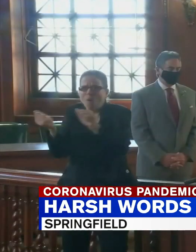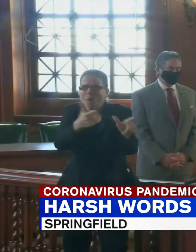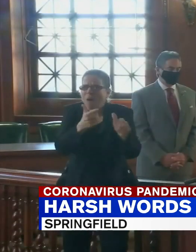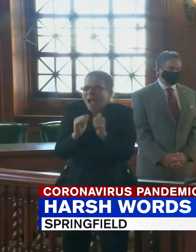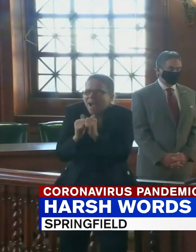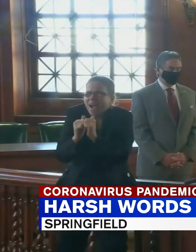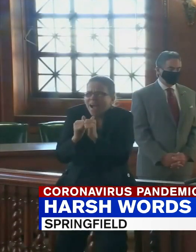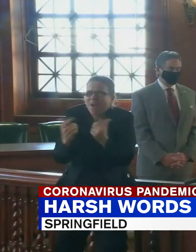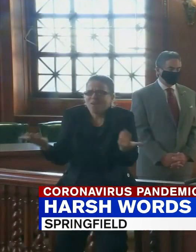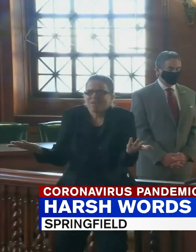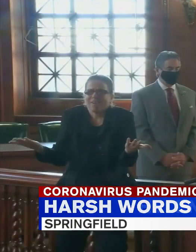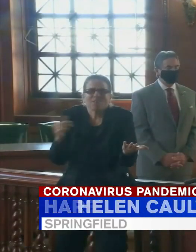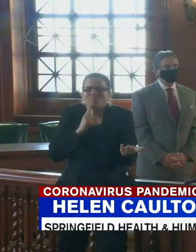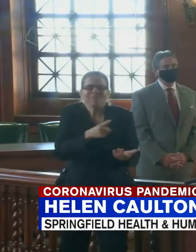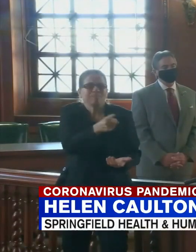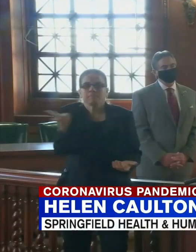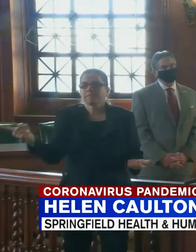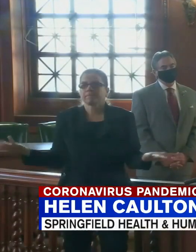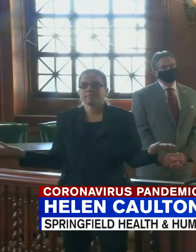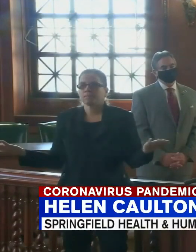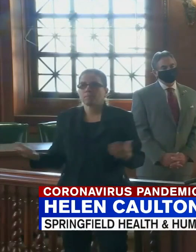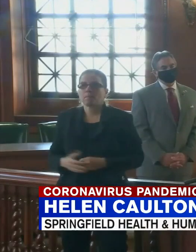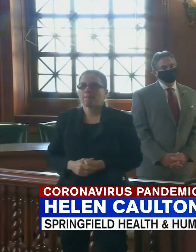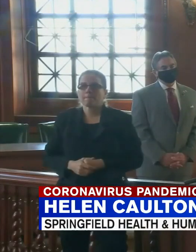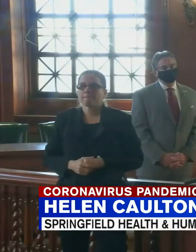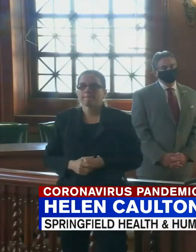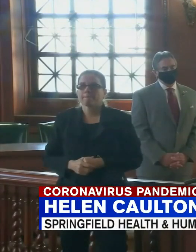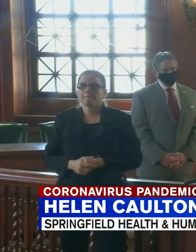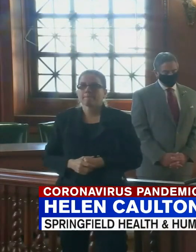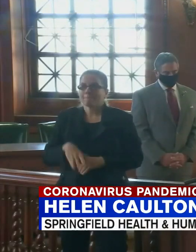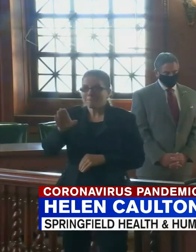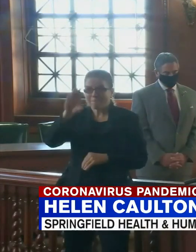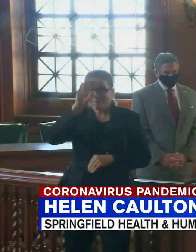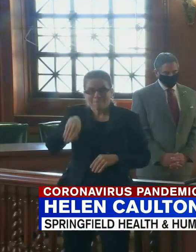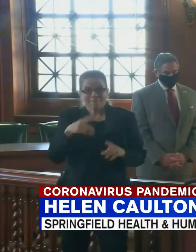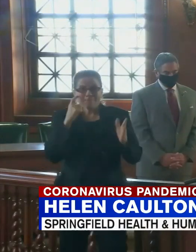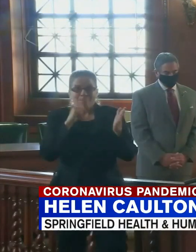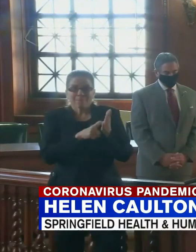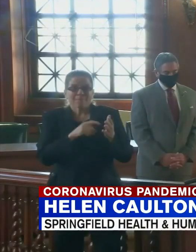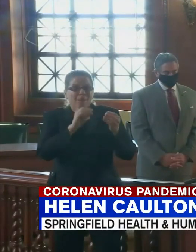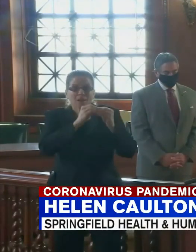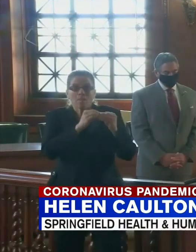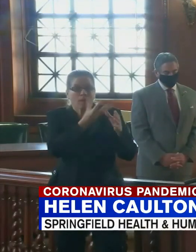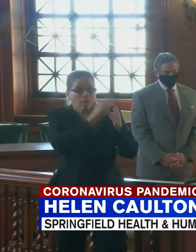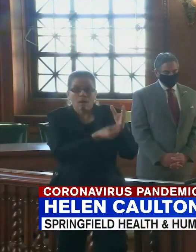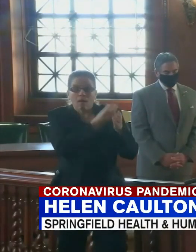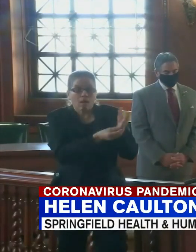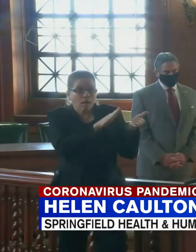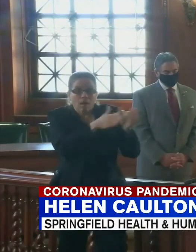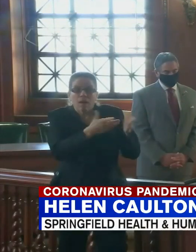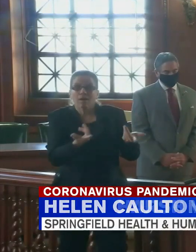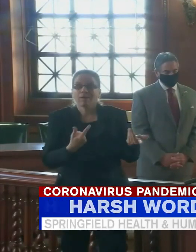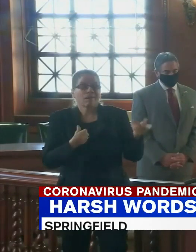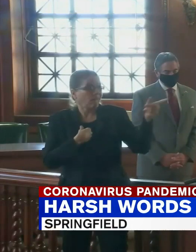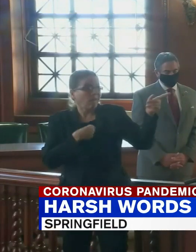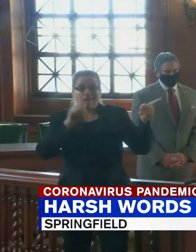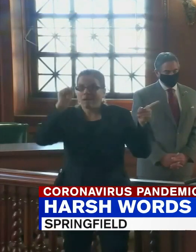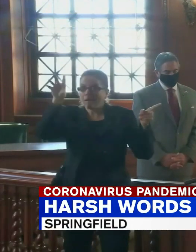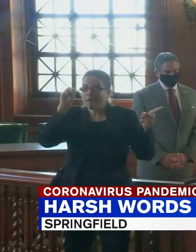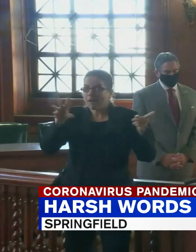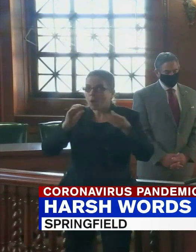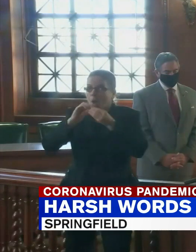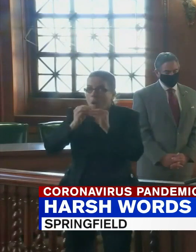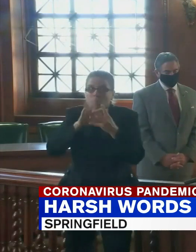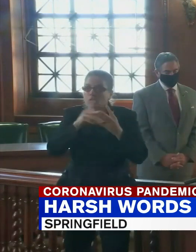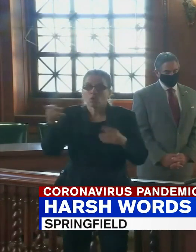not enough to know what the deaths are? Is it not enough to know the data I show you every week? Is that not enough? What will it